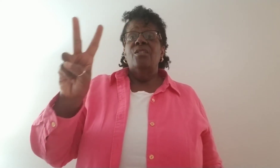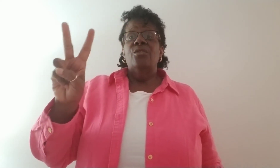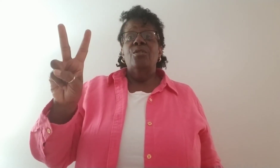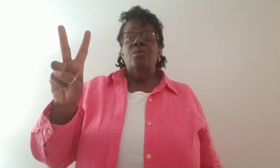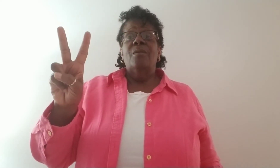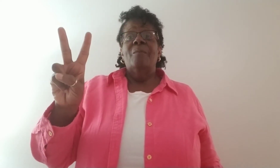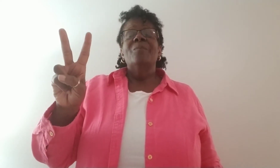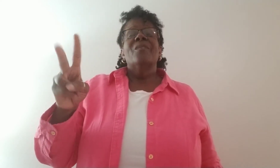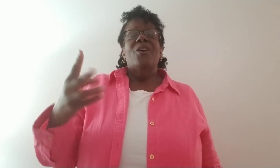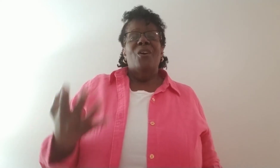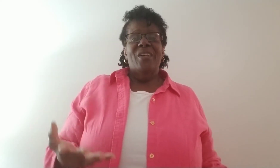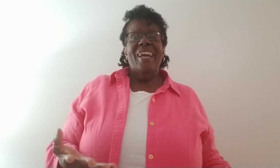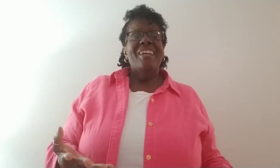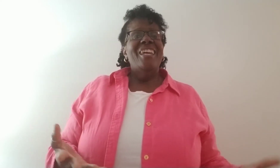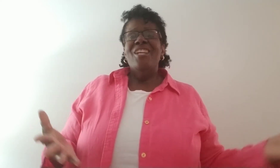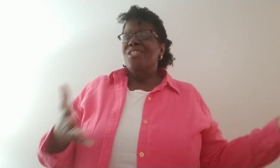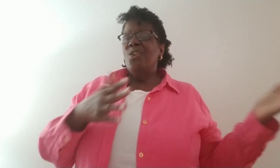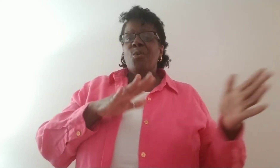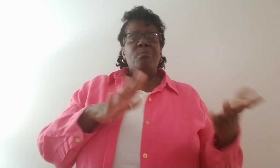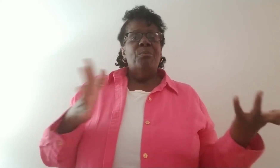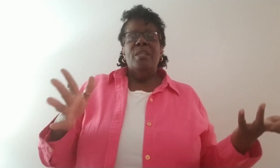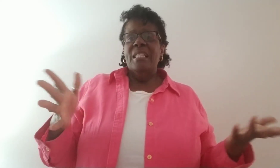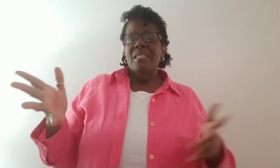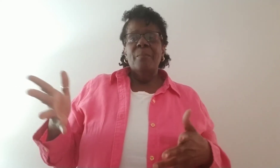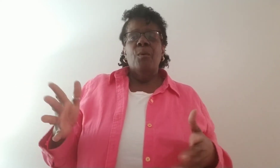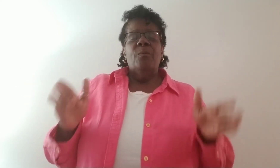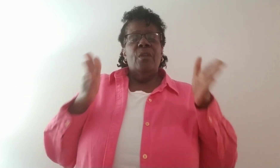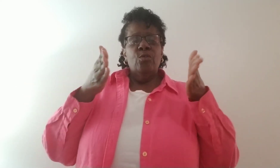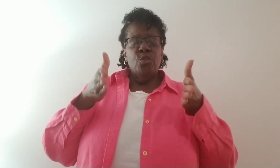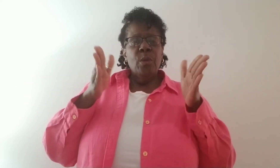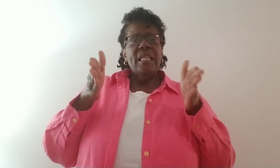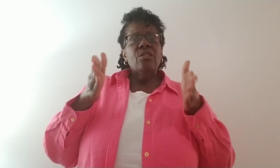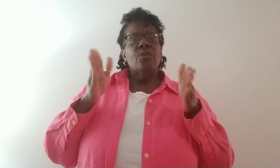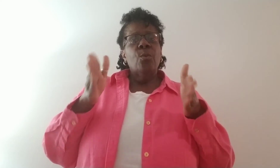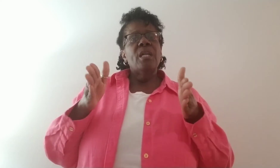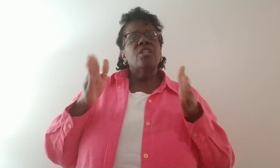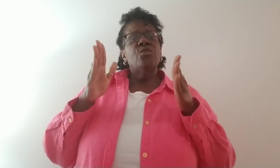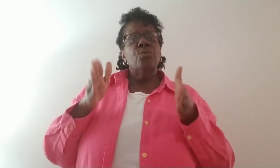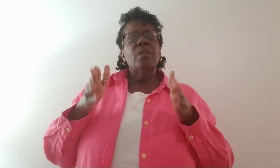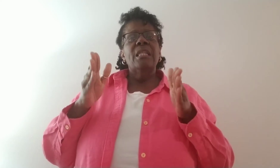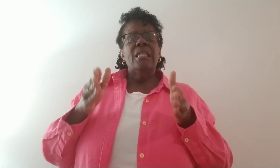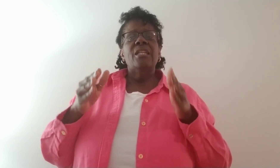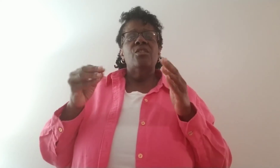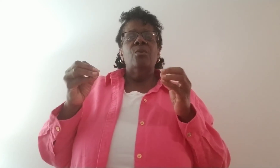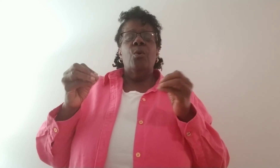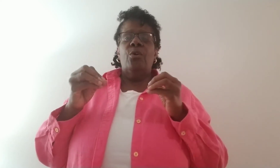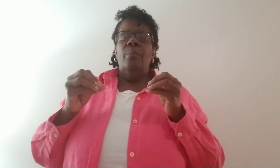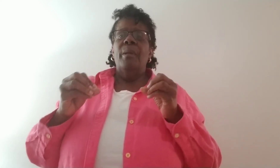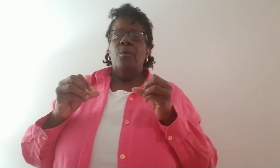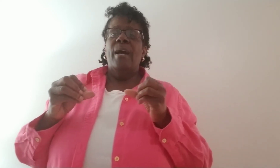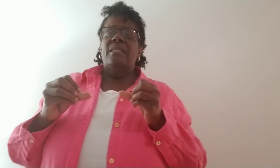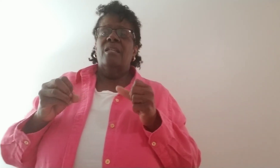72. Okay, so pretty simple. Those 20s are the ones that you really need to work on memorizing, though,